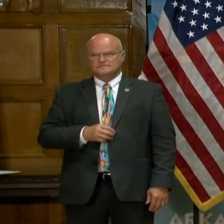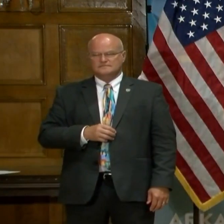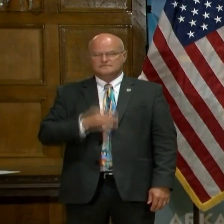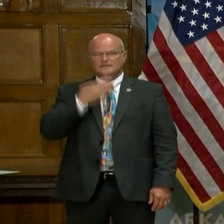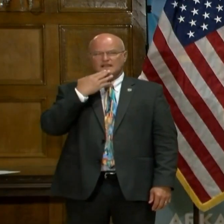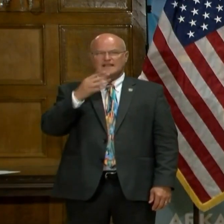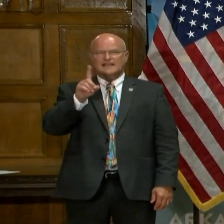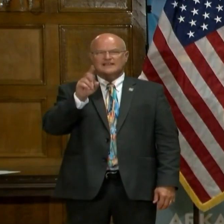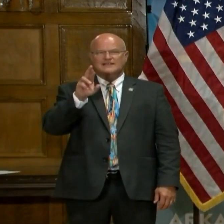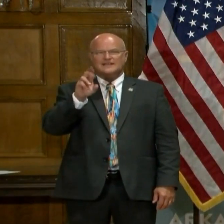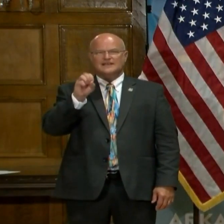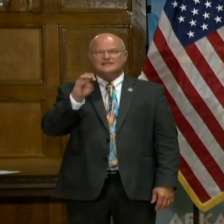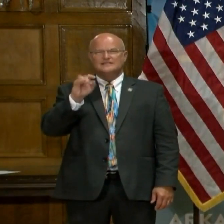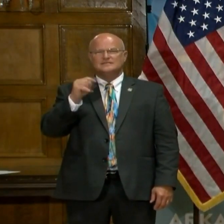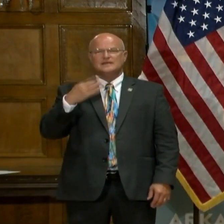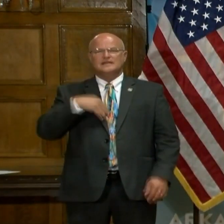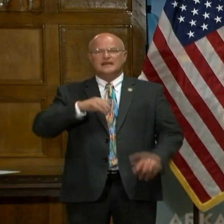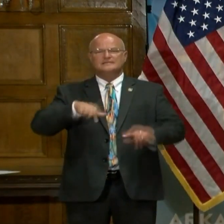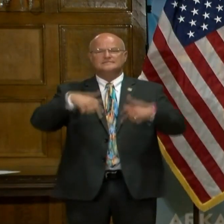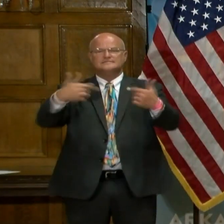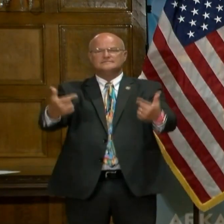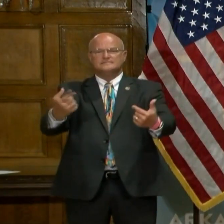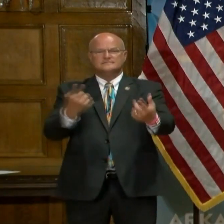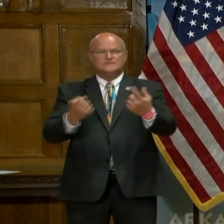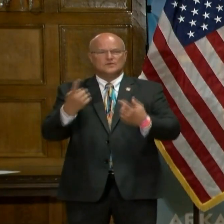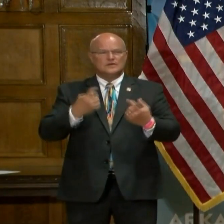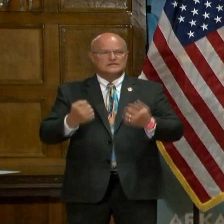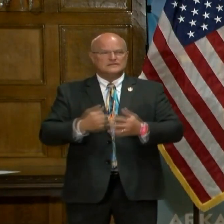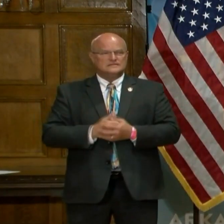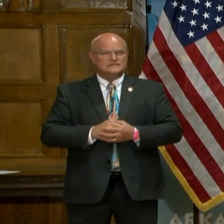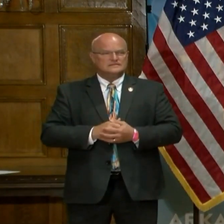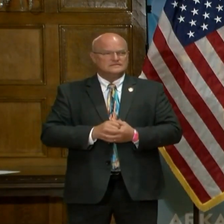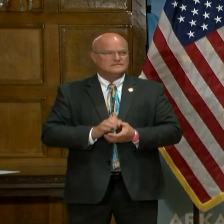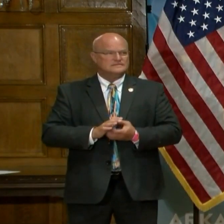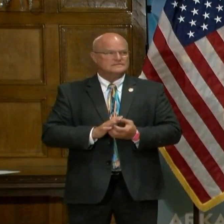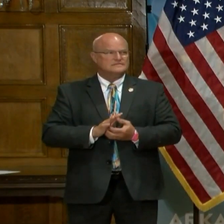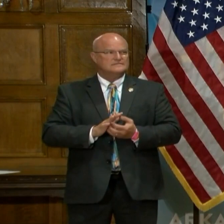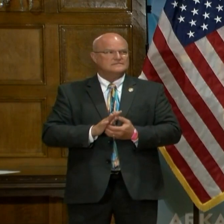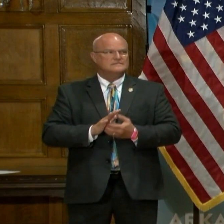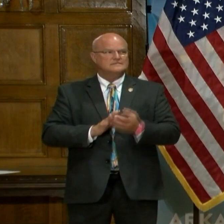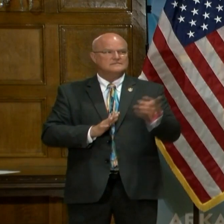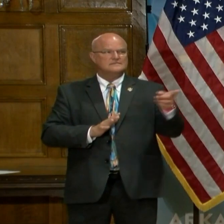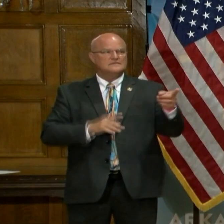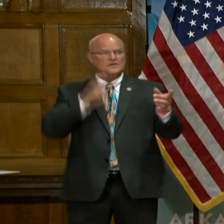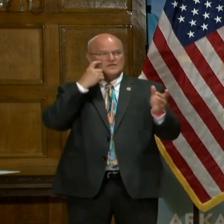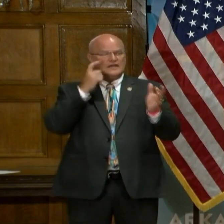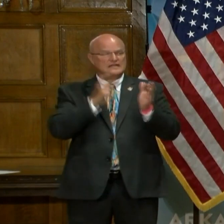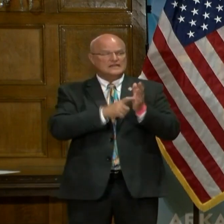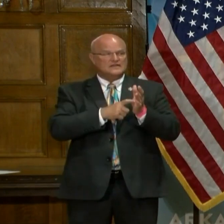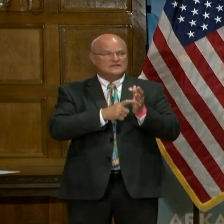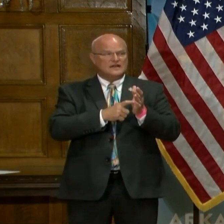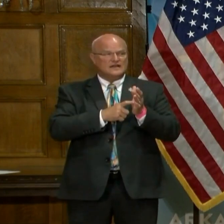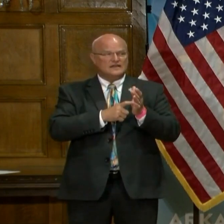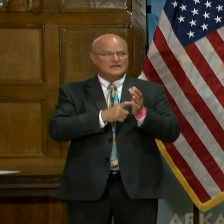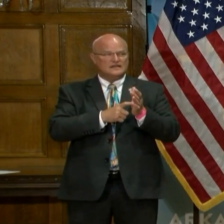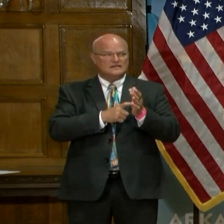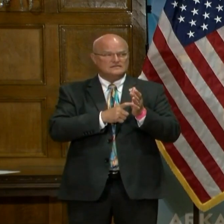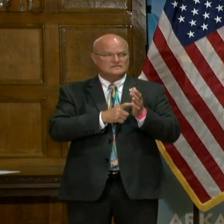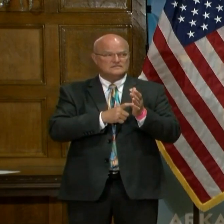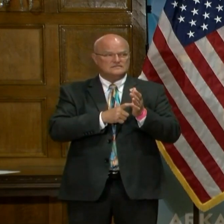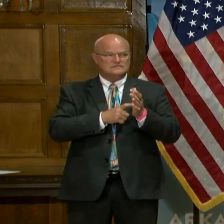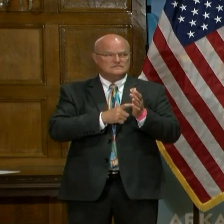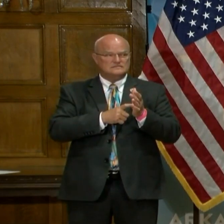Thank you, Dr. Smith. With that, we'll take any questions. So if you've identified churches as